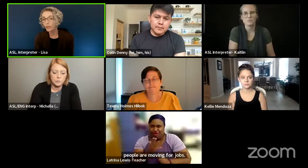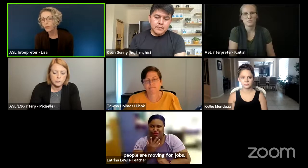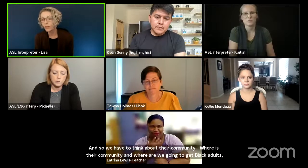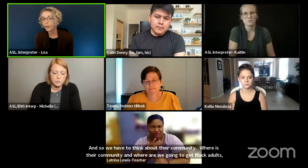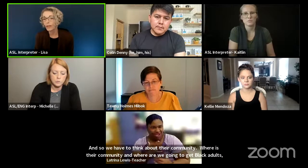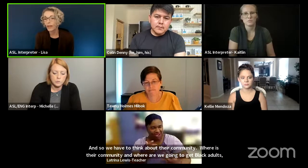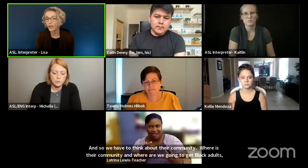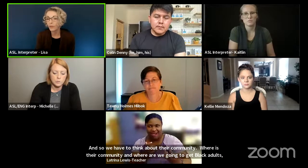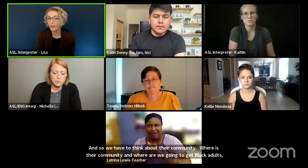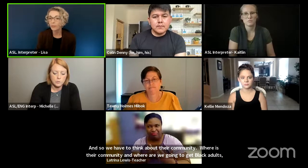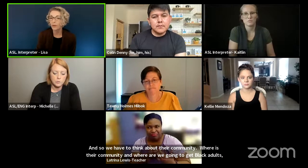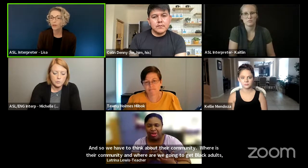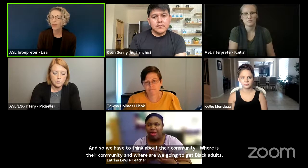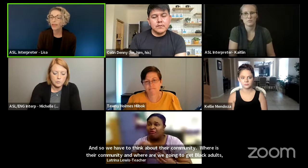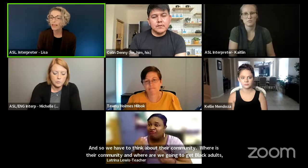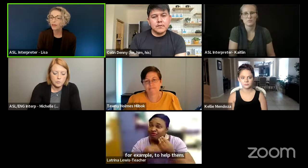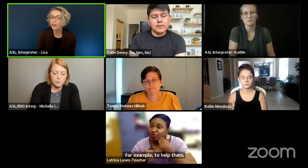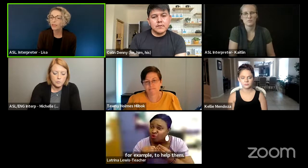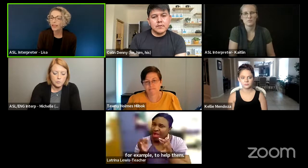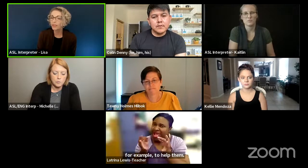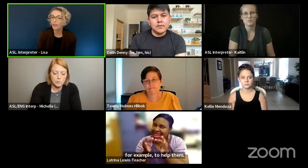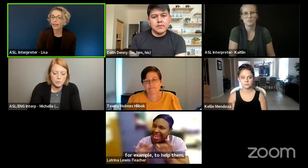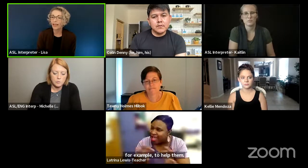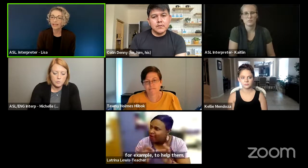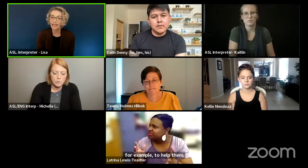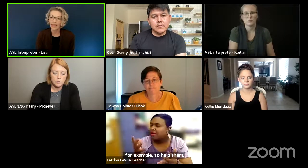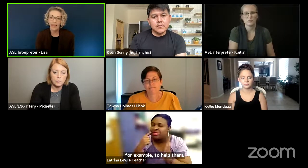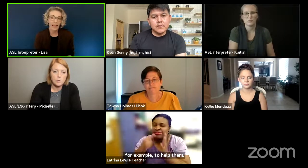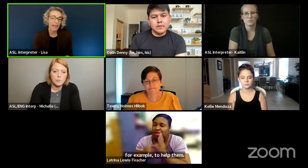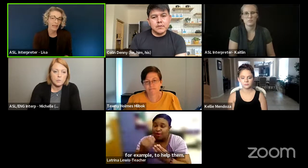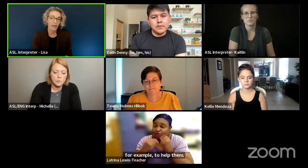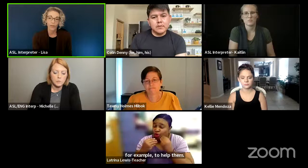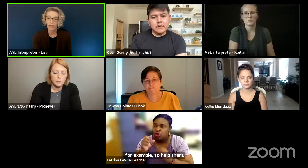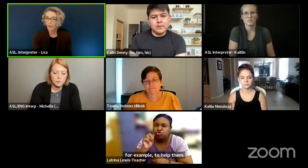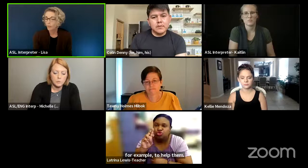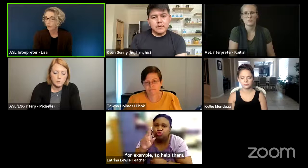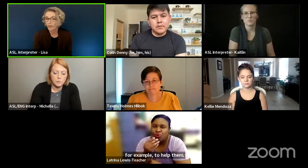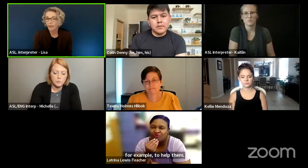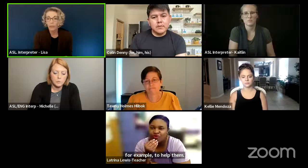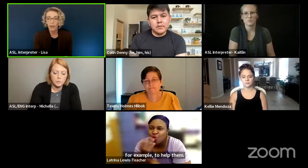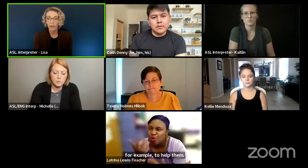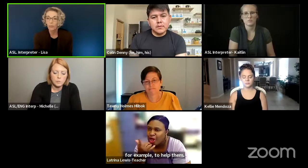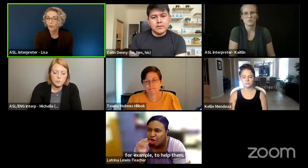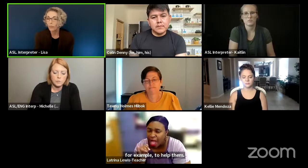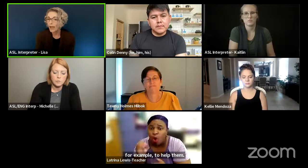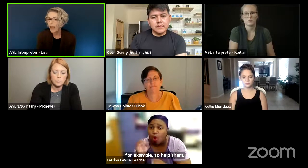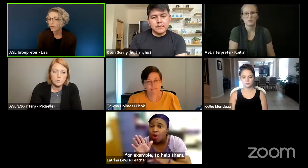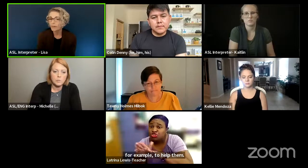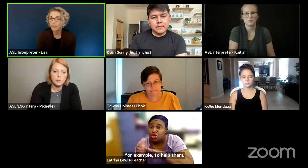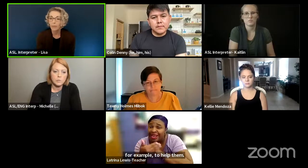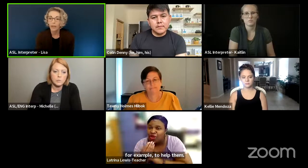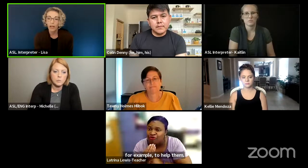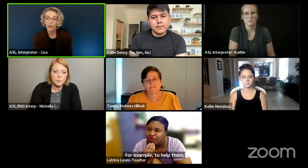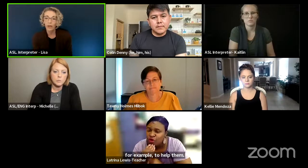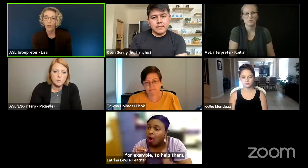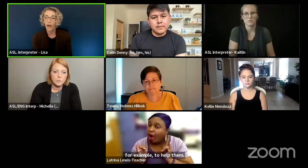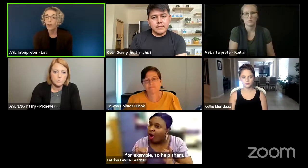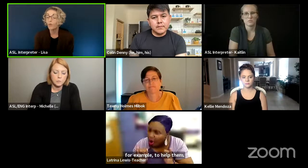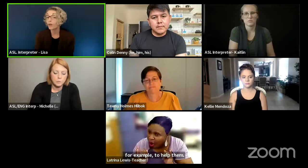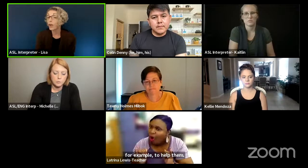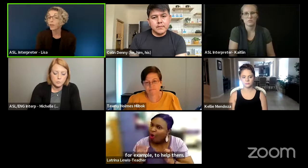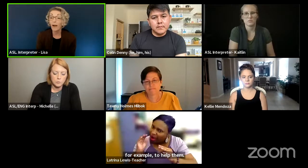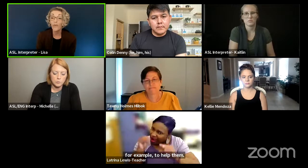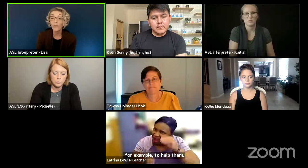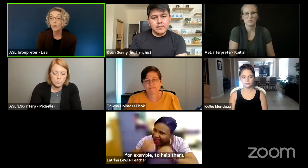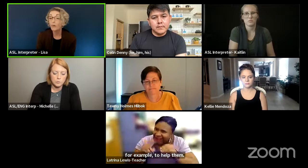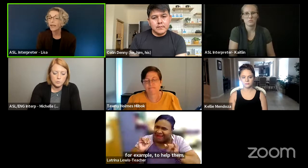and tutors and other people that they can relate to, and they can say, hey, we're similar, we're both Black, we're the same color. Or